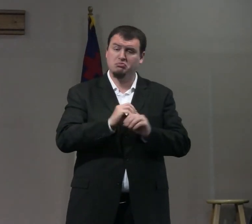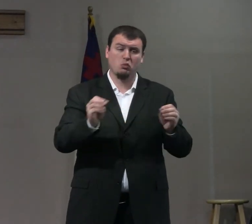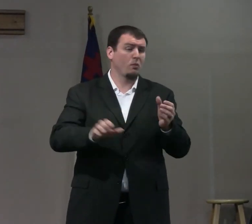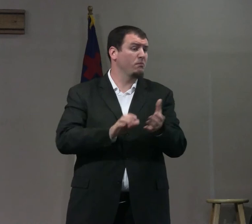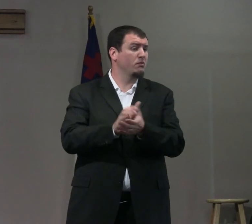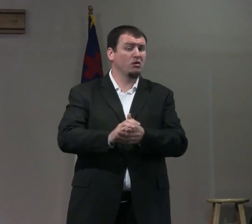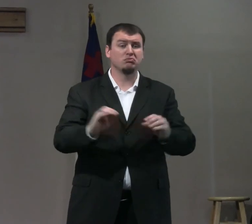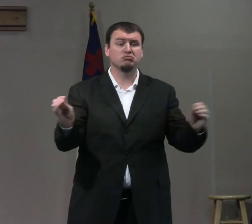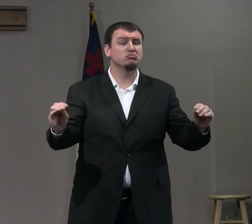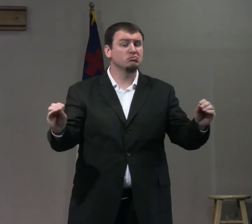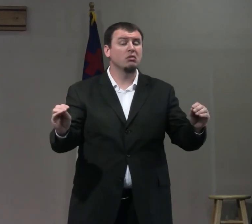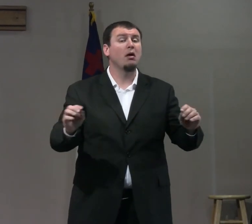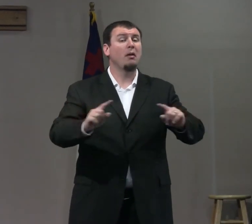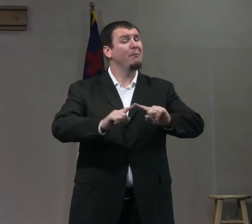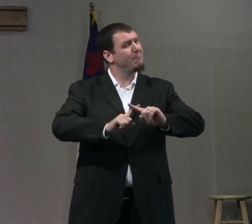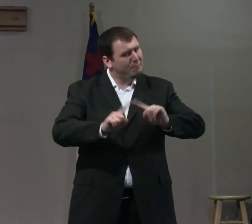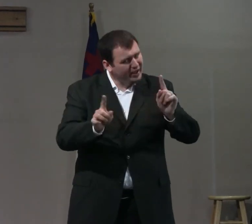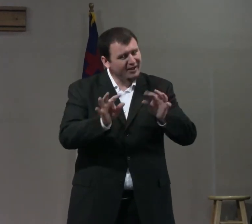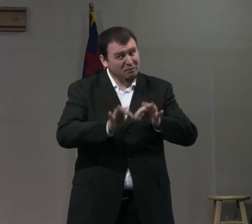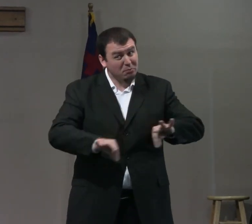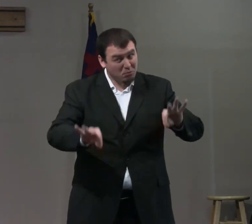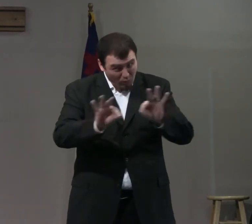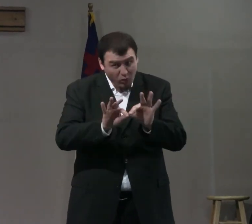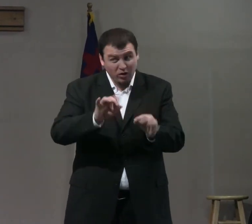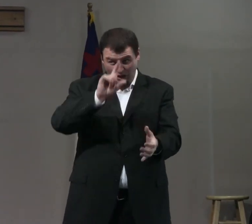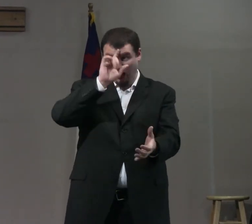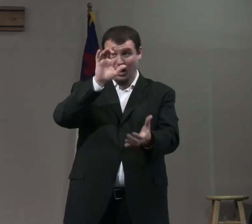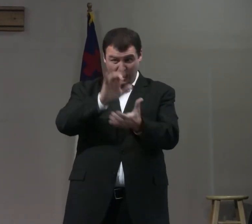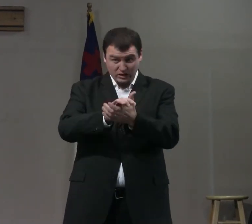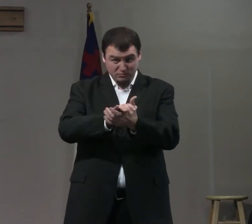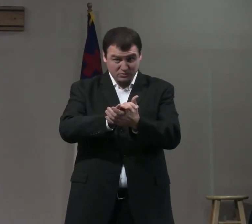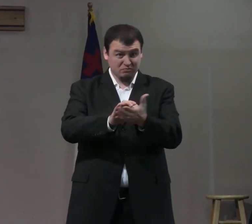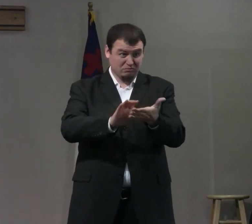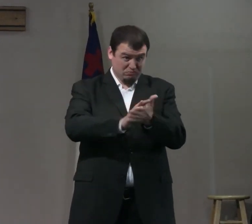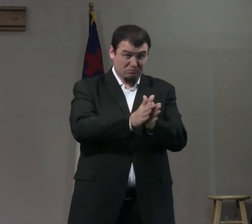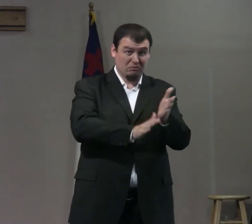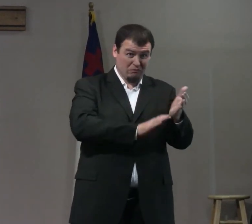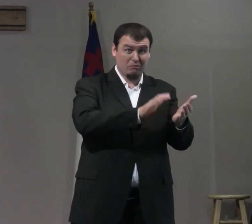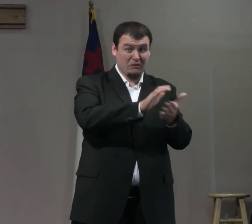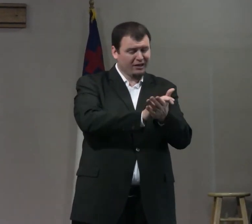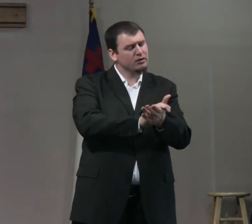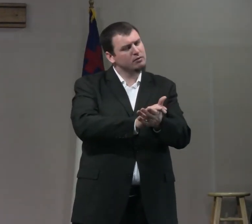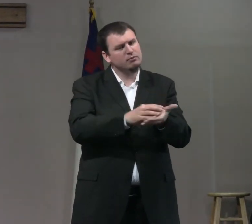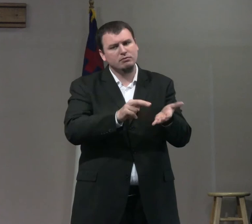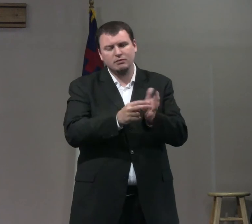not married. But it is important